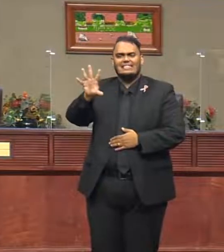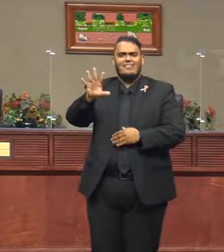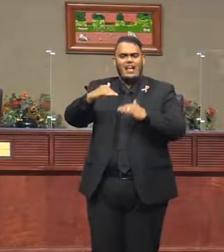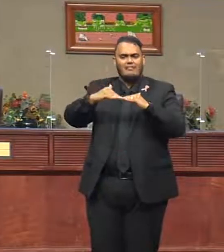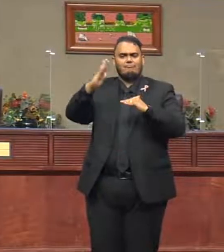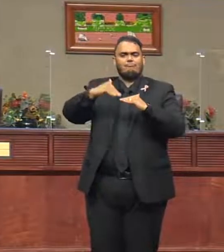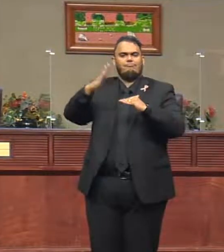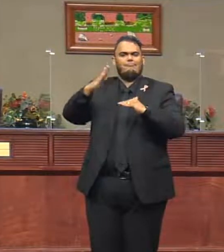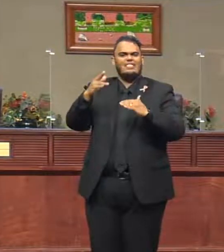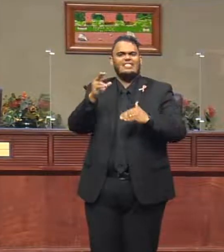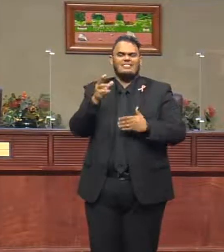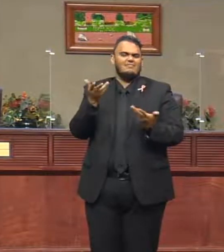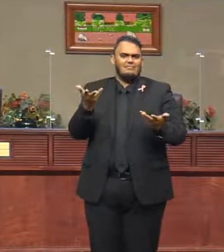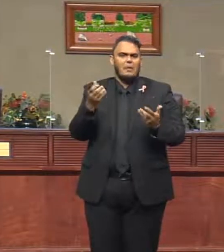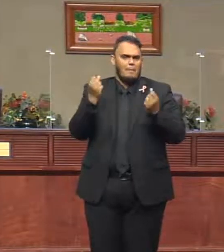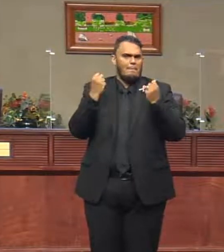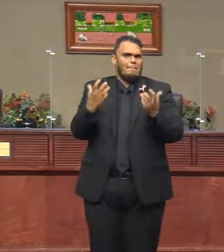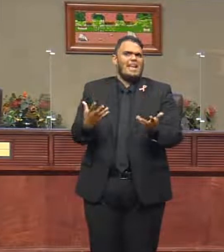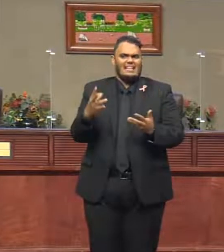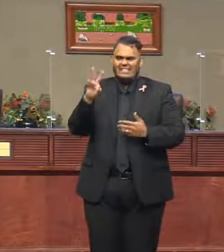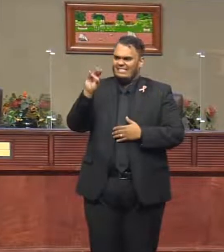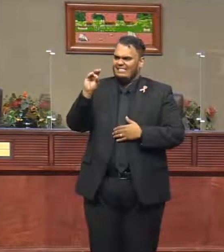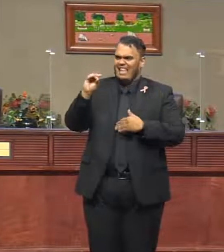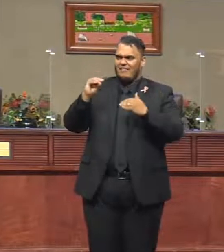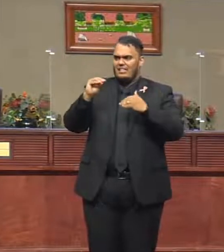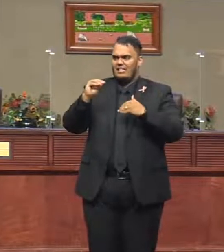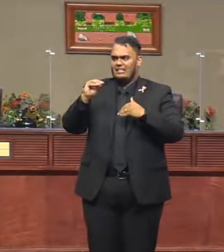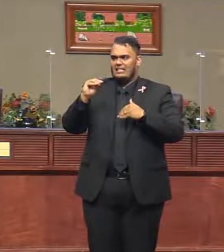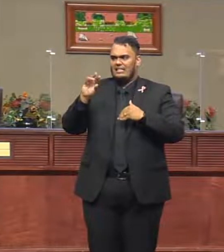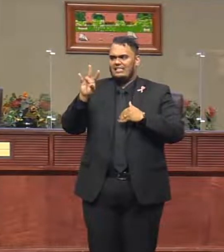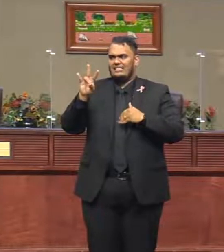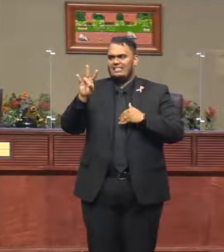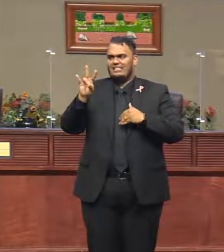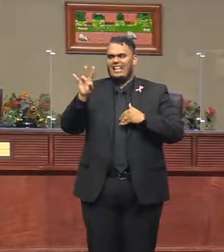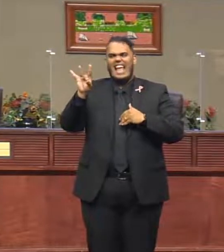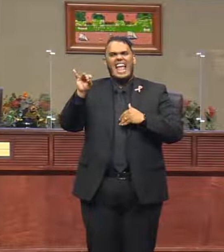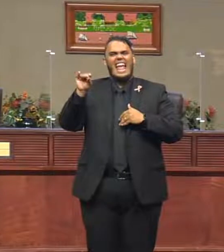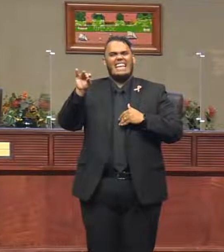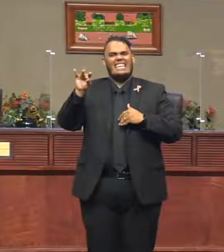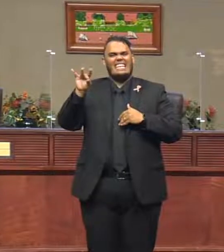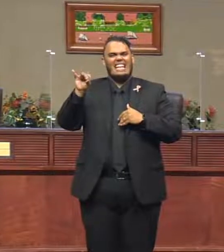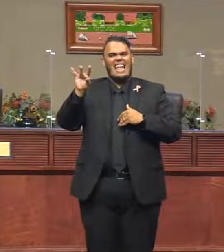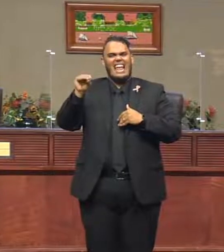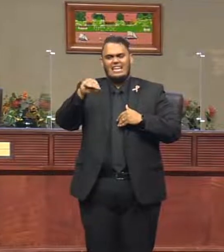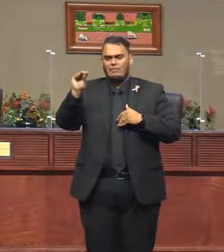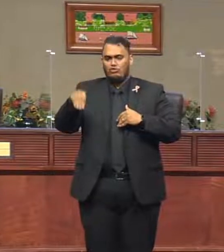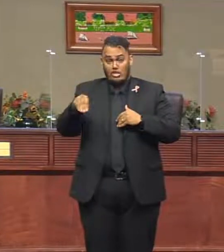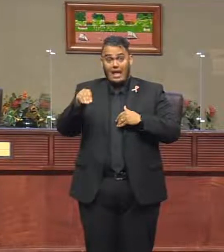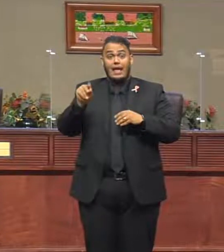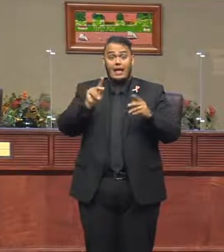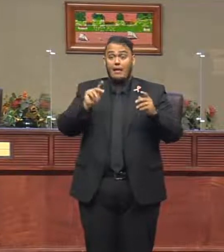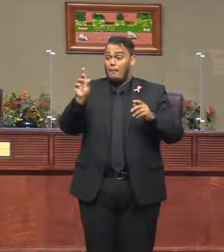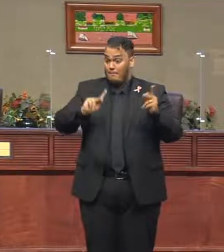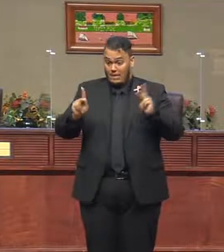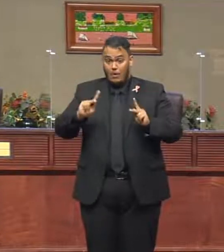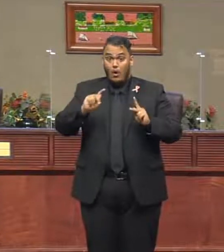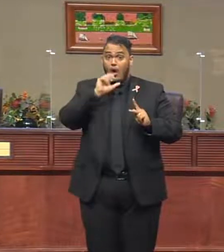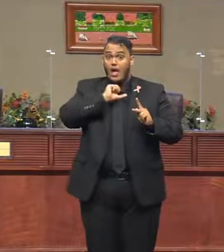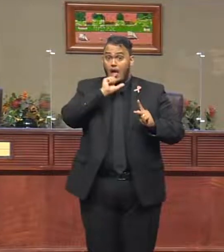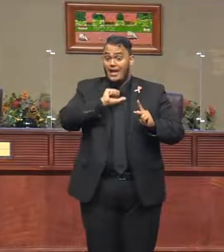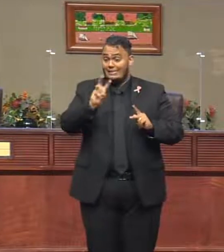this point within our county, which is a pretty good place. They heeded the warnings and they have